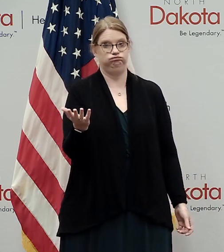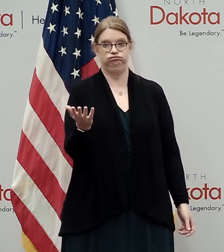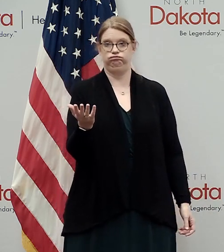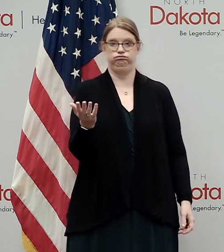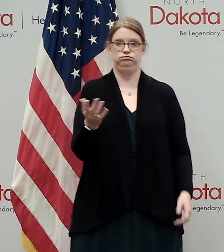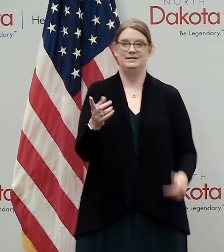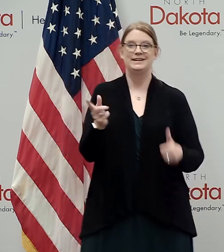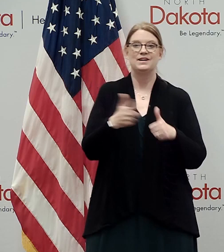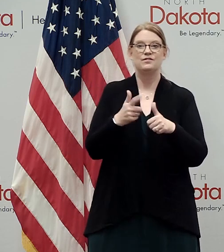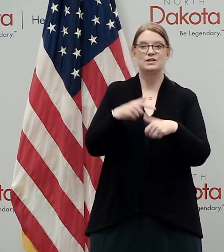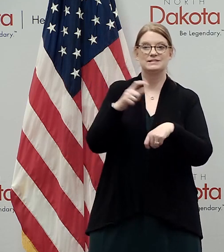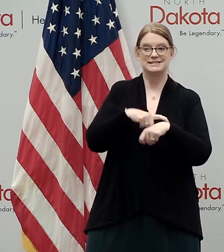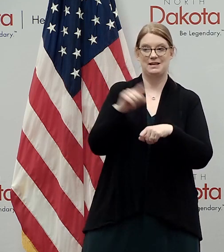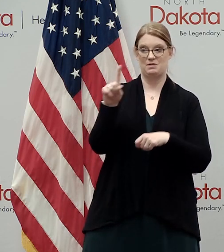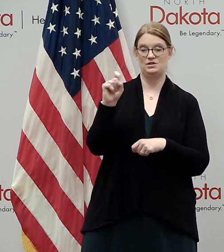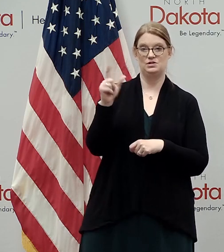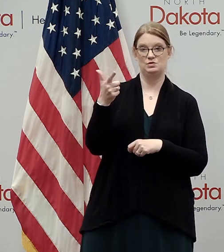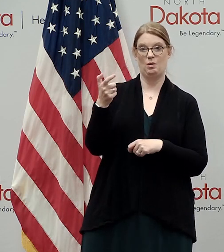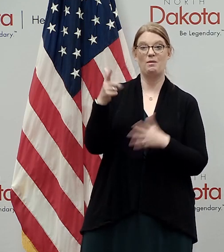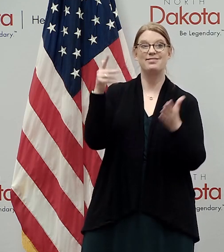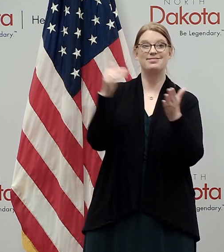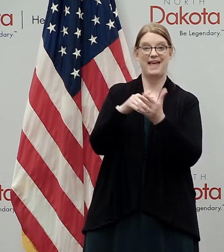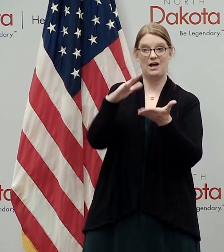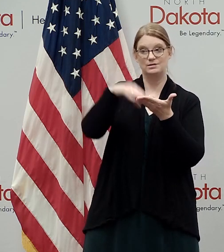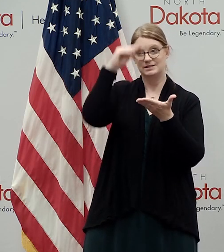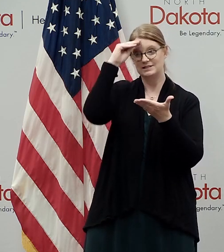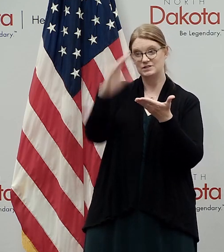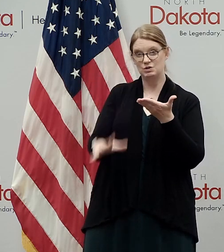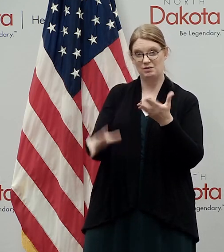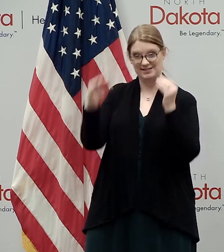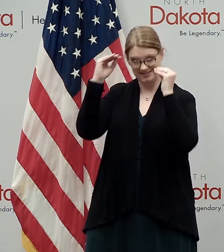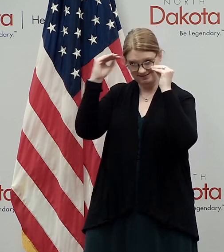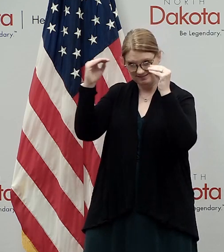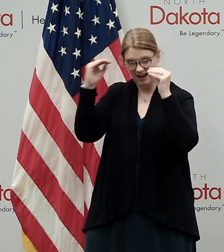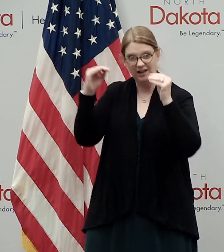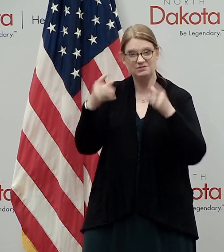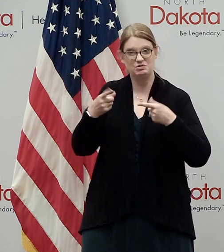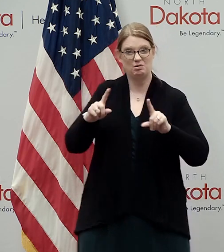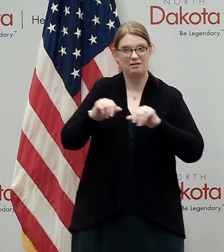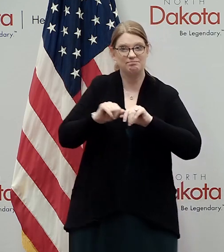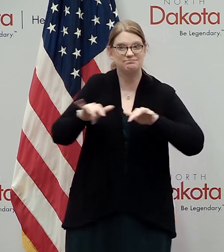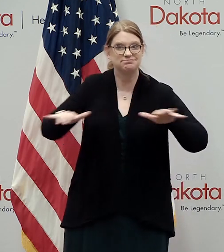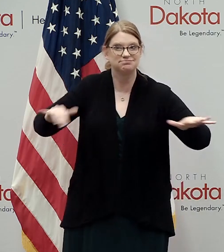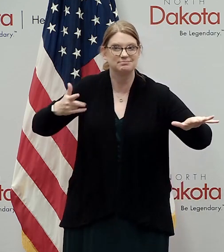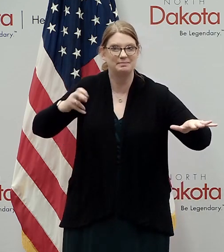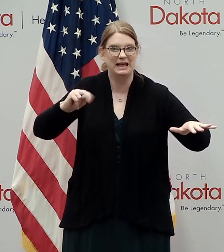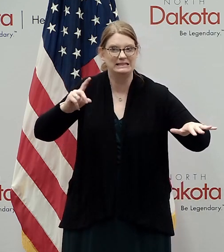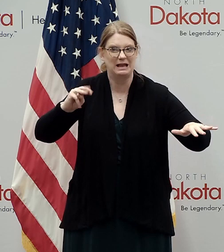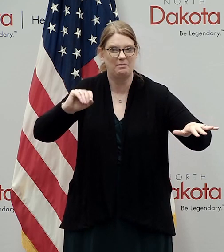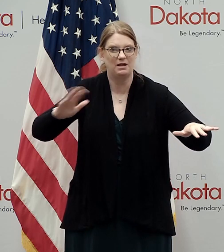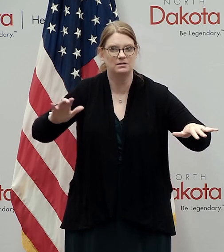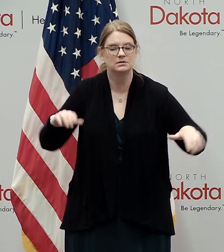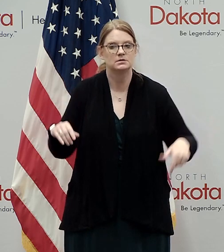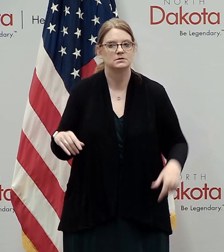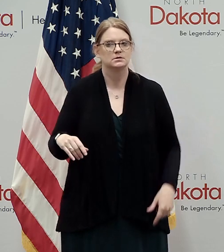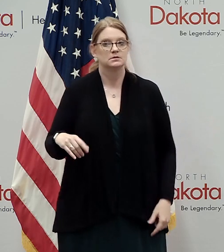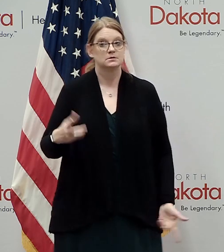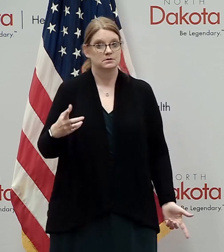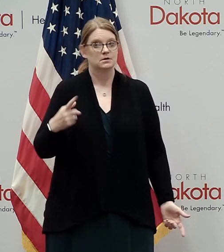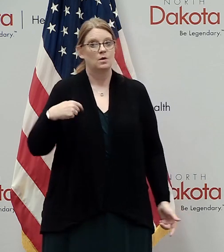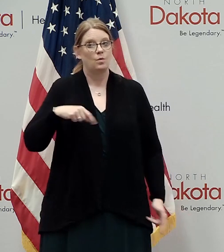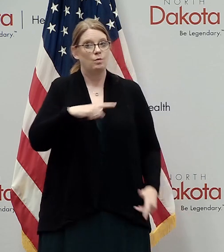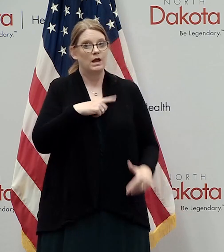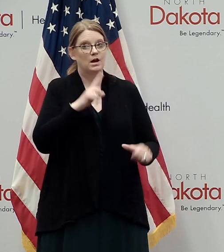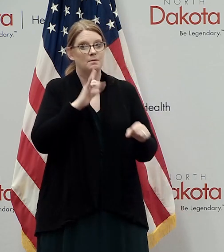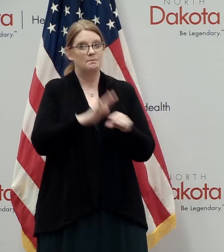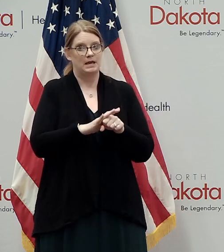educated 121,000 students under a pandemic. But we are committed to